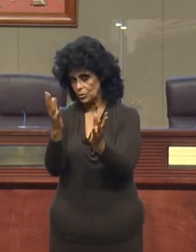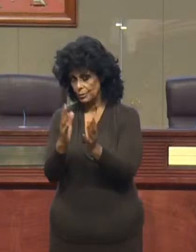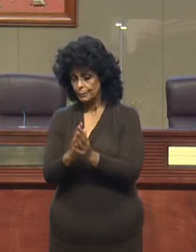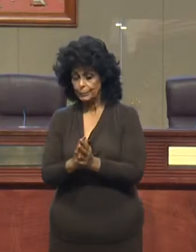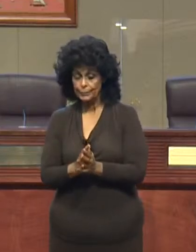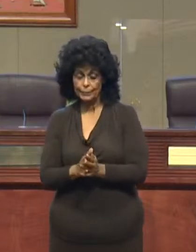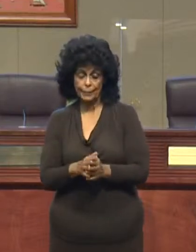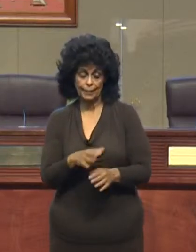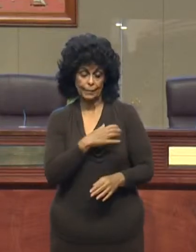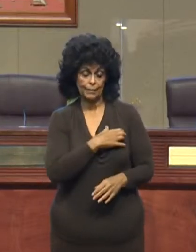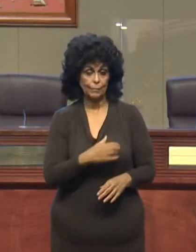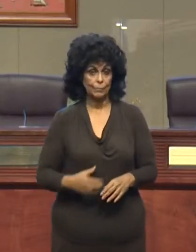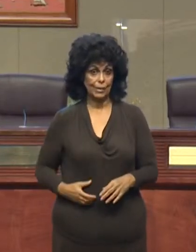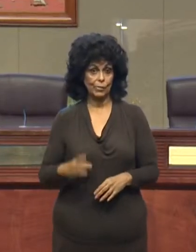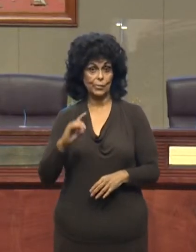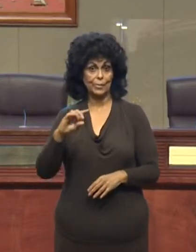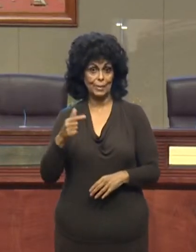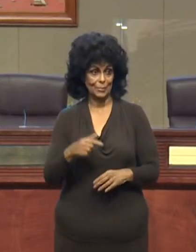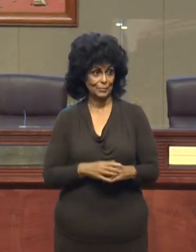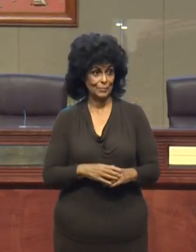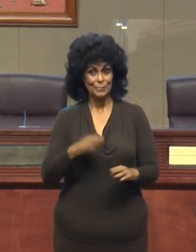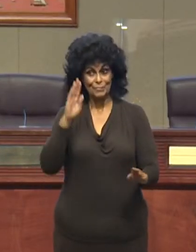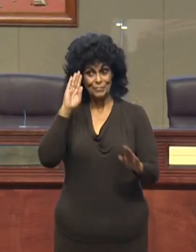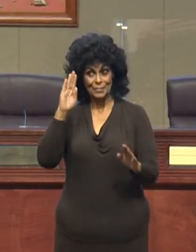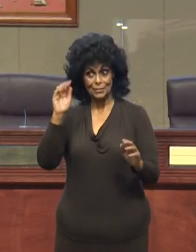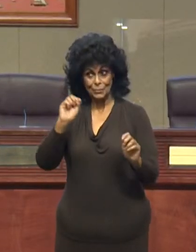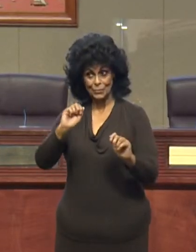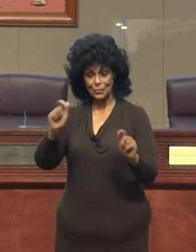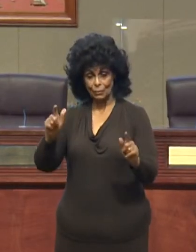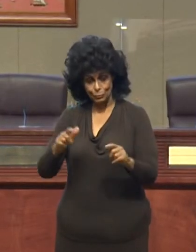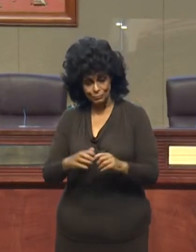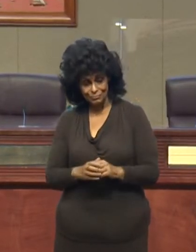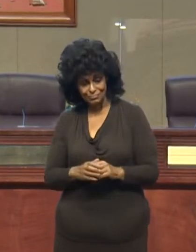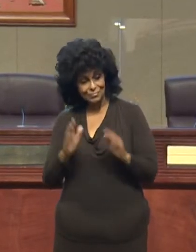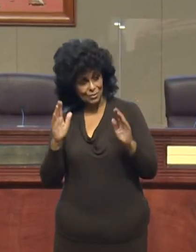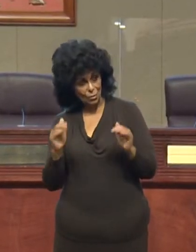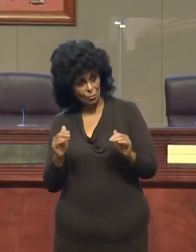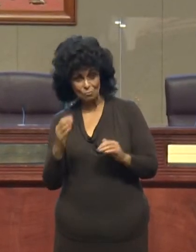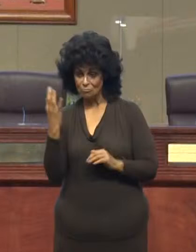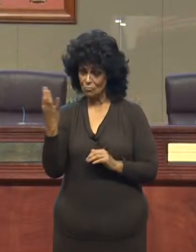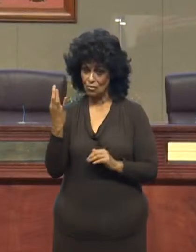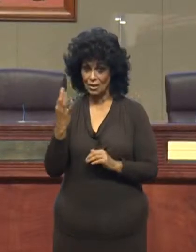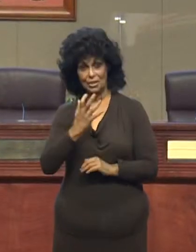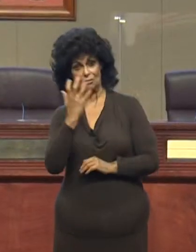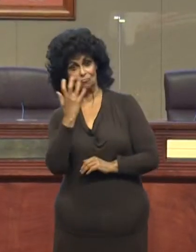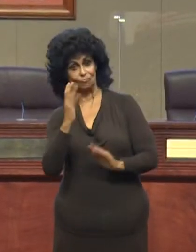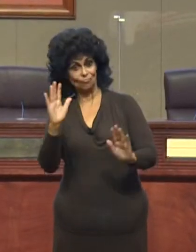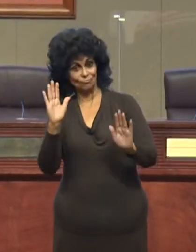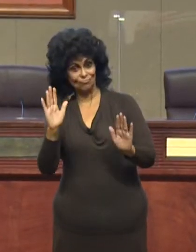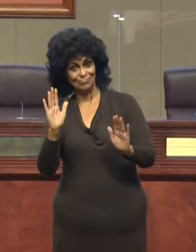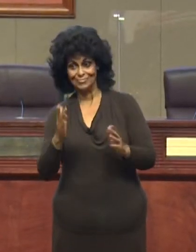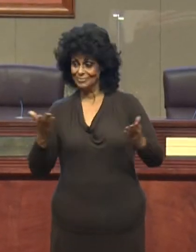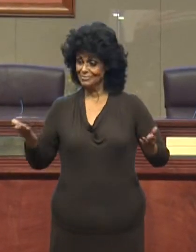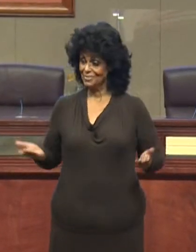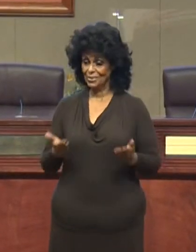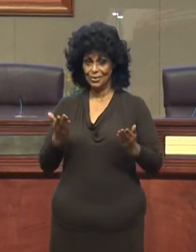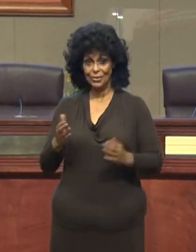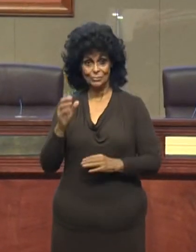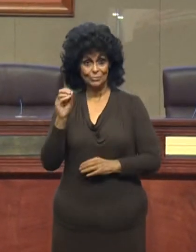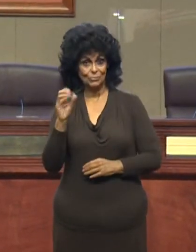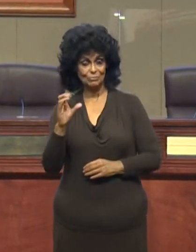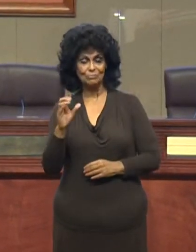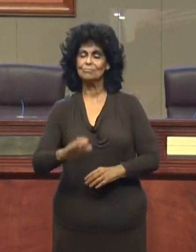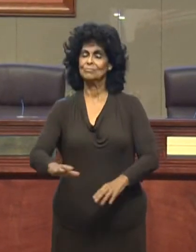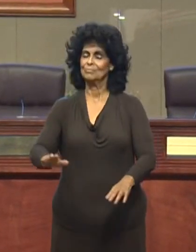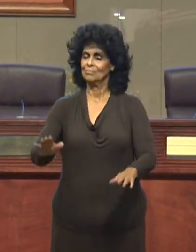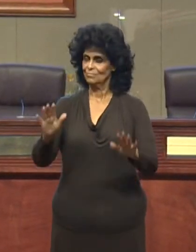All right. Hello, everyone. Hopefully you're having a great Friday. We're having a great Friday here in Orange County. A